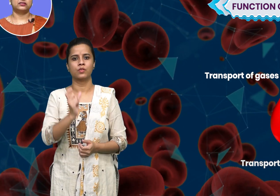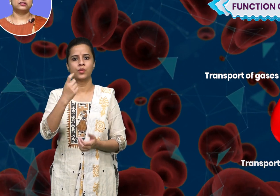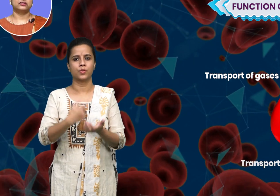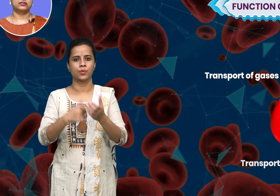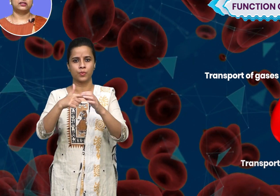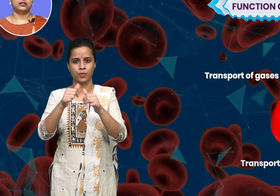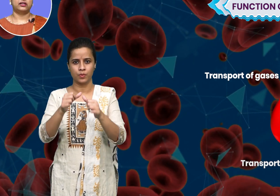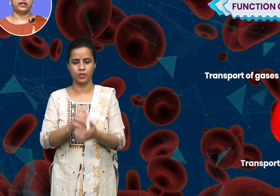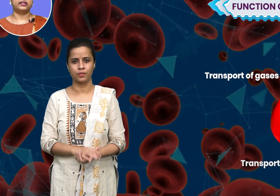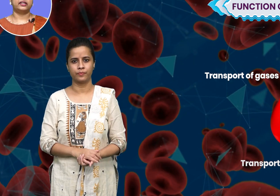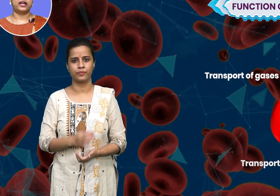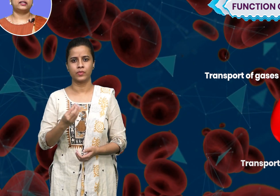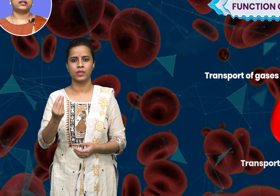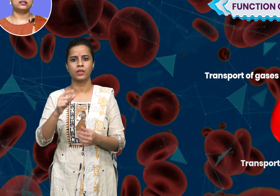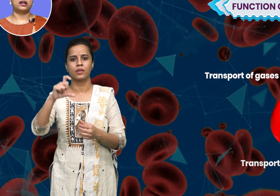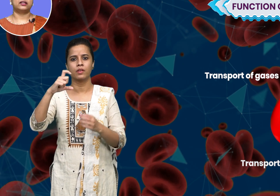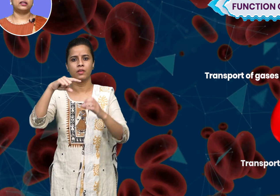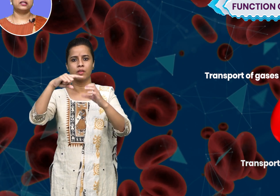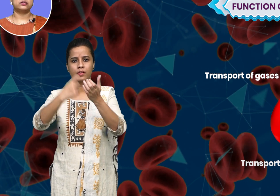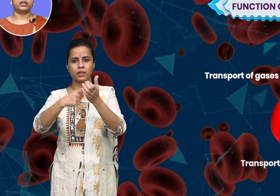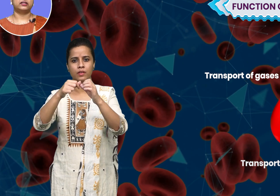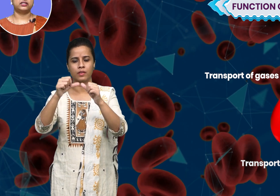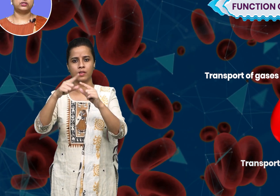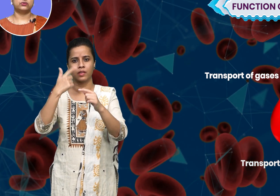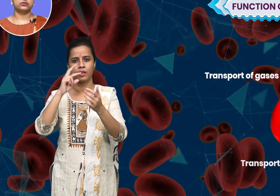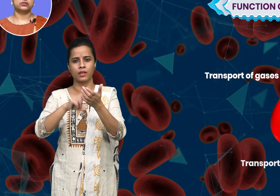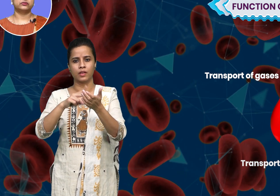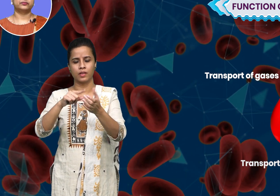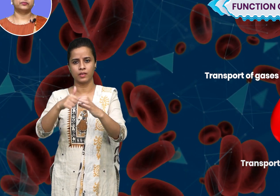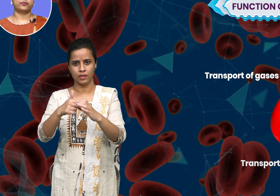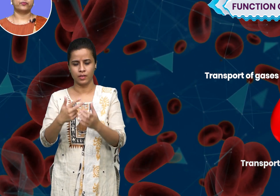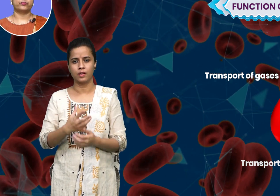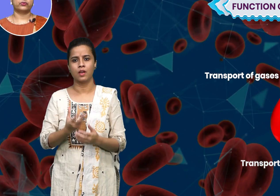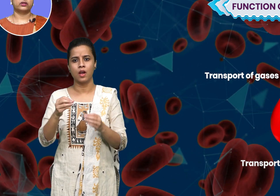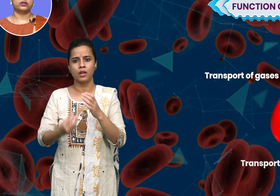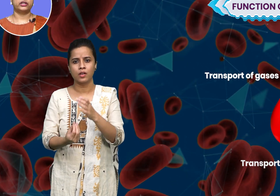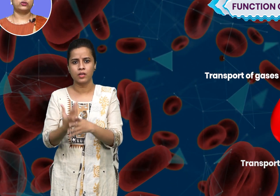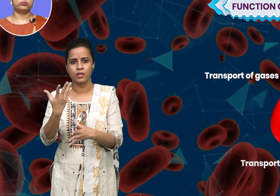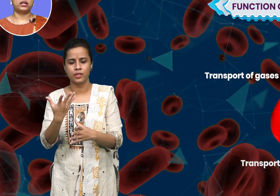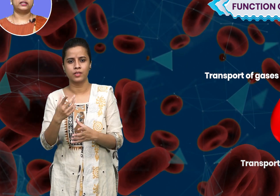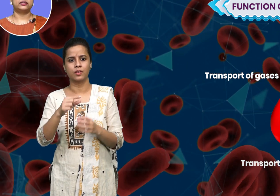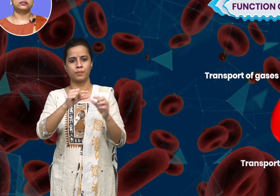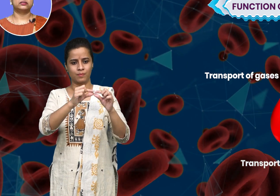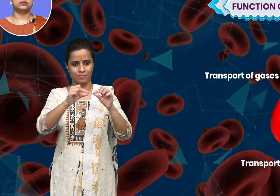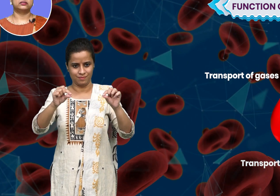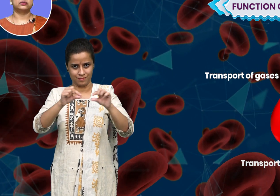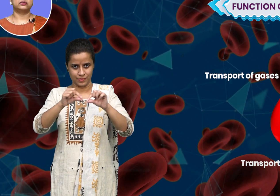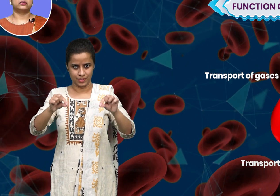urea, and creatinine are released by the tissues into